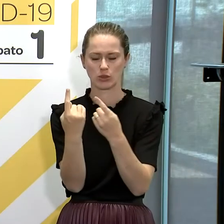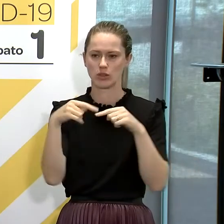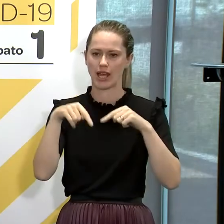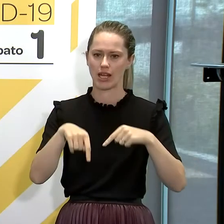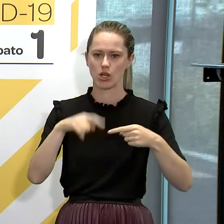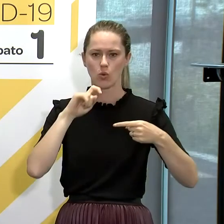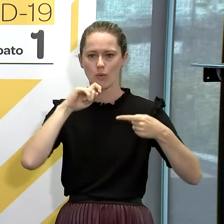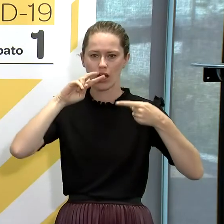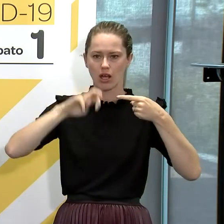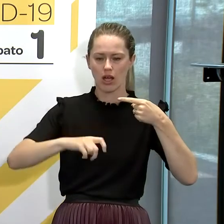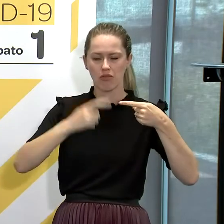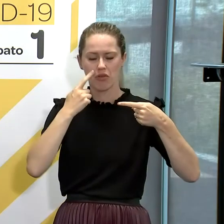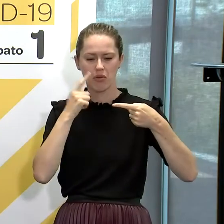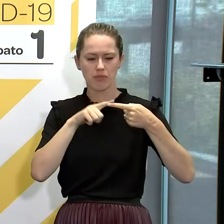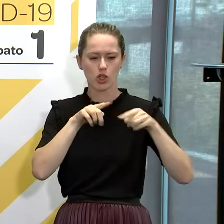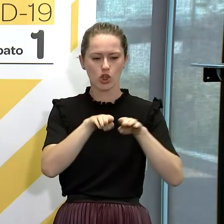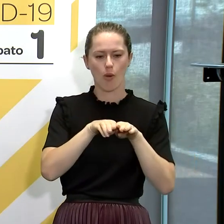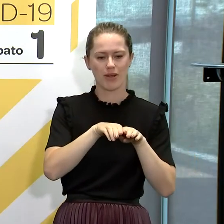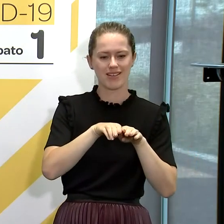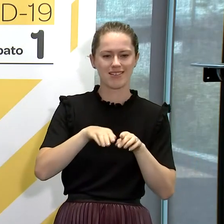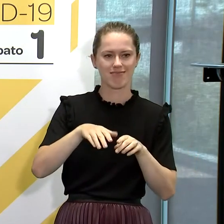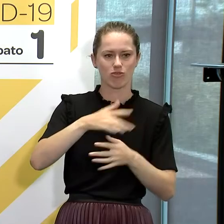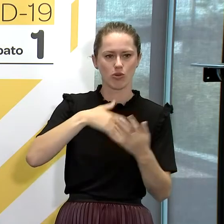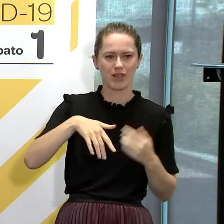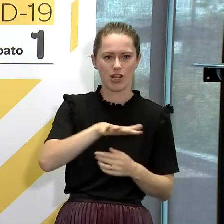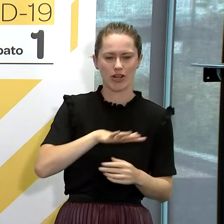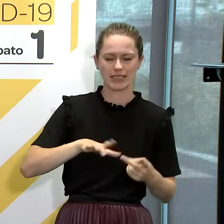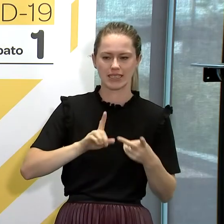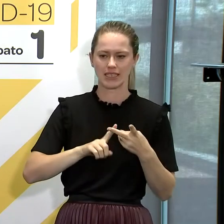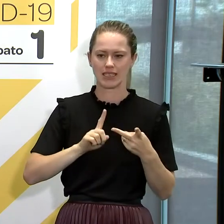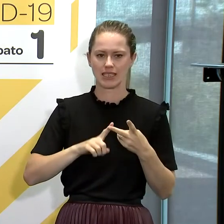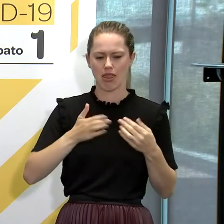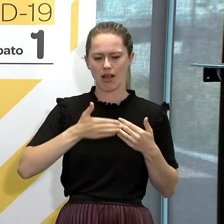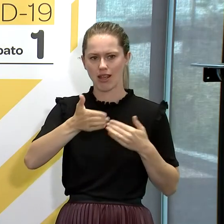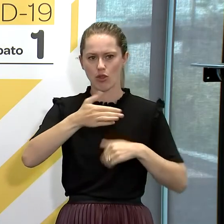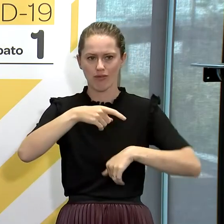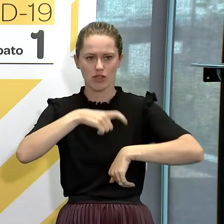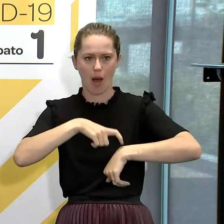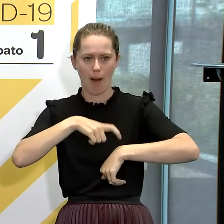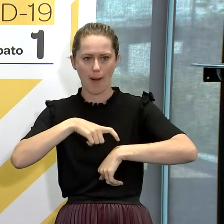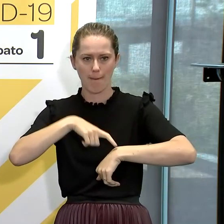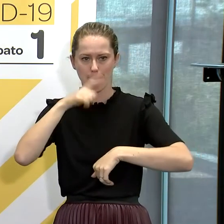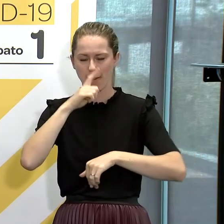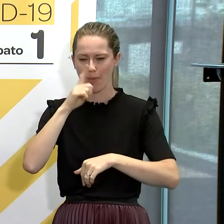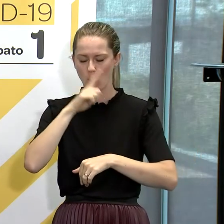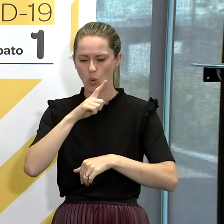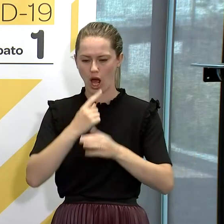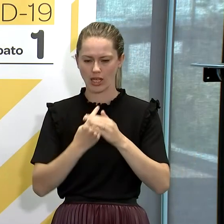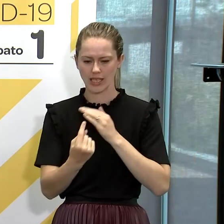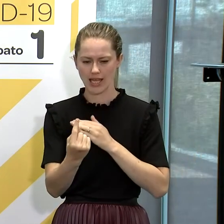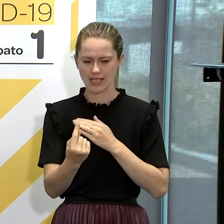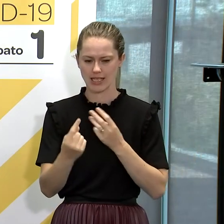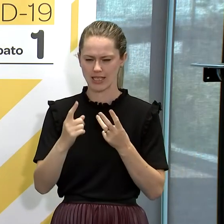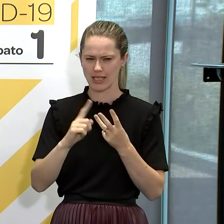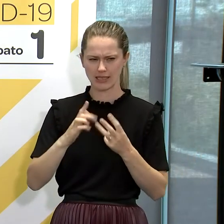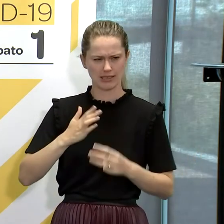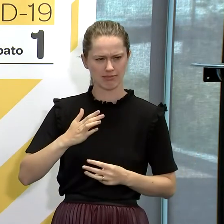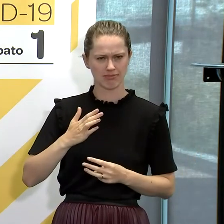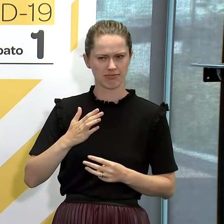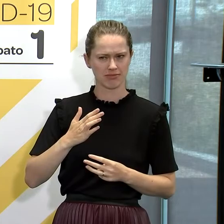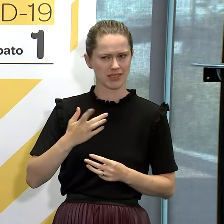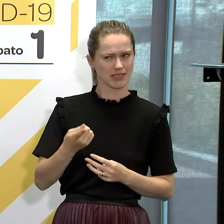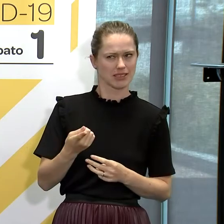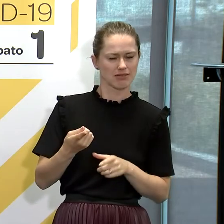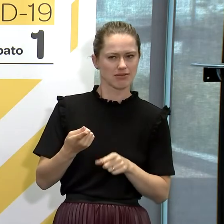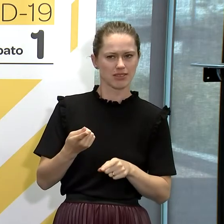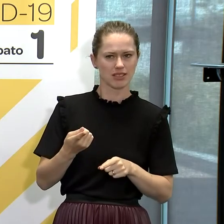at the common areas and just then the length of time that people have to isolate for. Is it safe to say that there's some